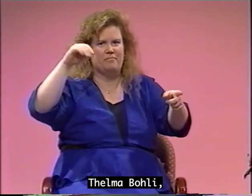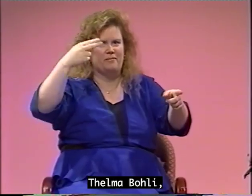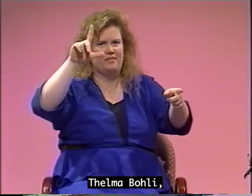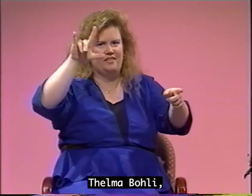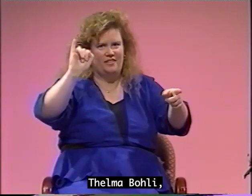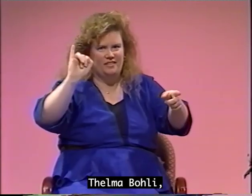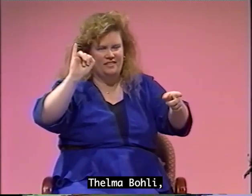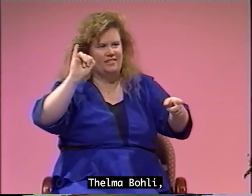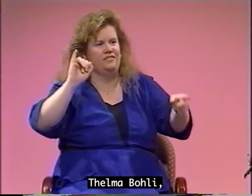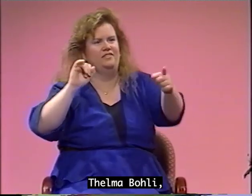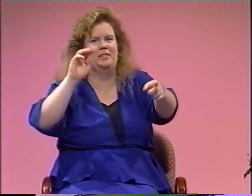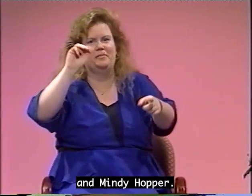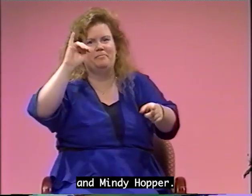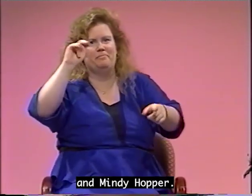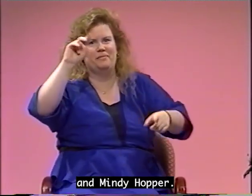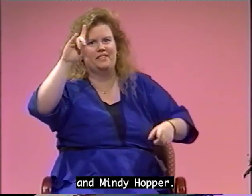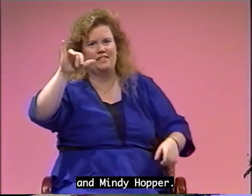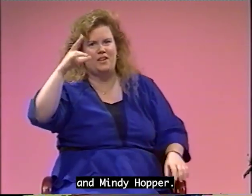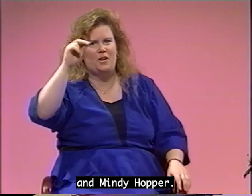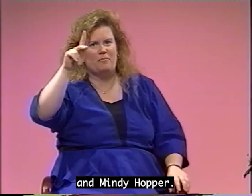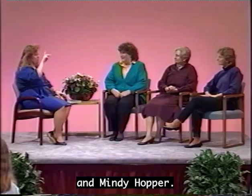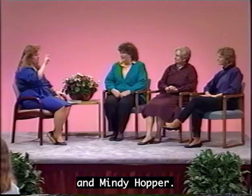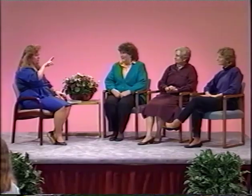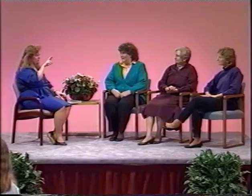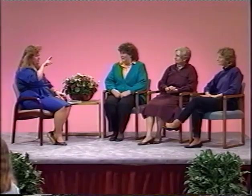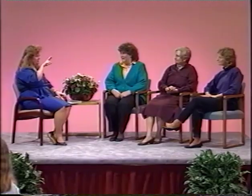Bohli, and Mindy Hopper.